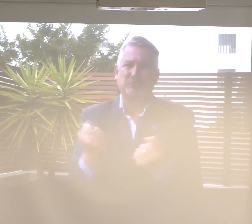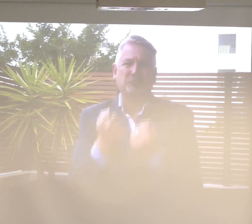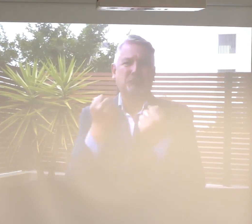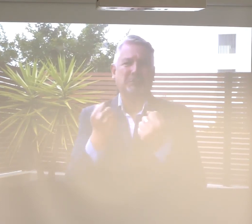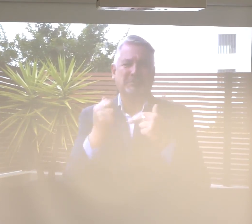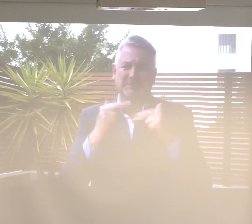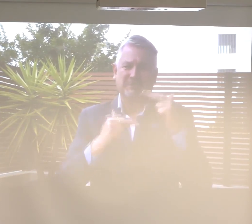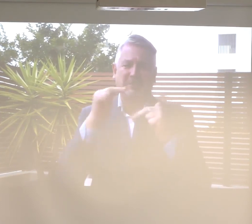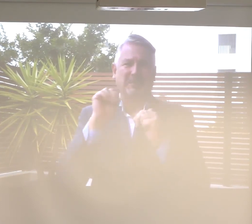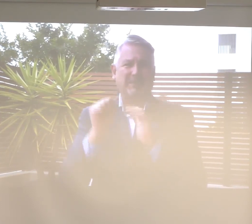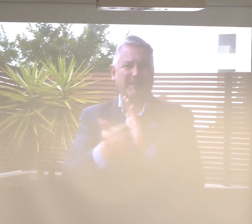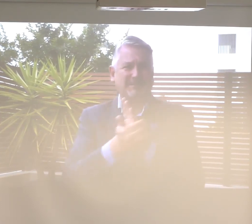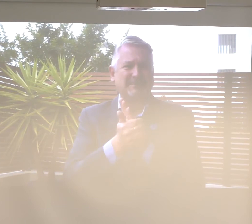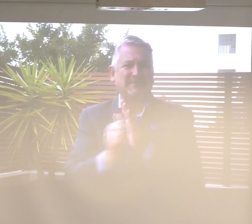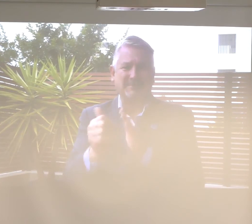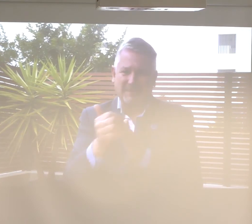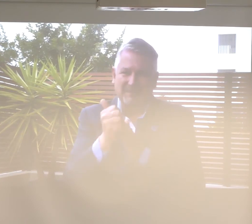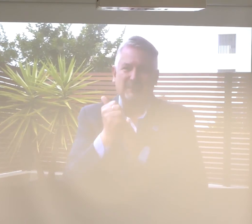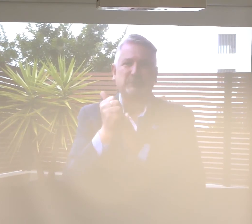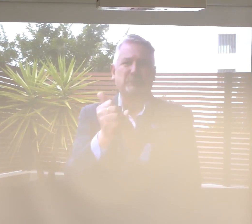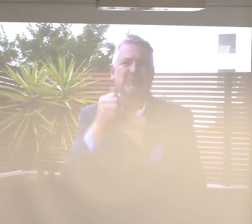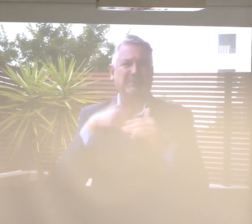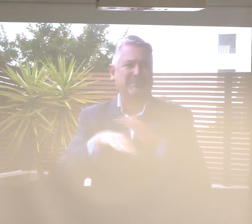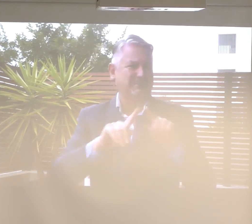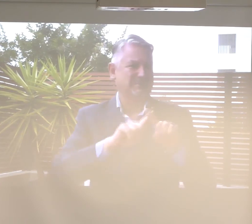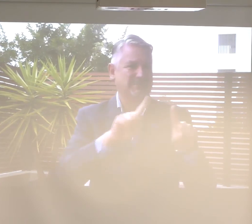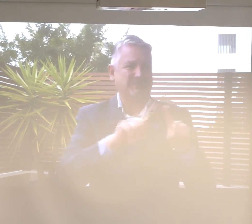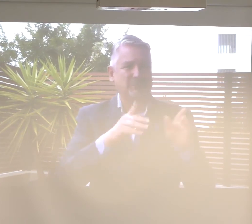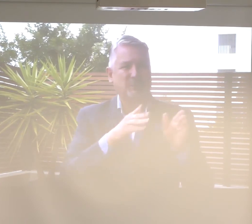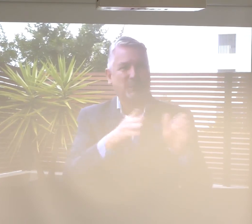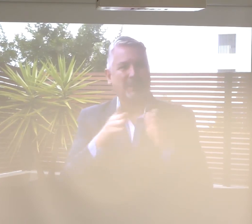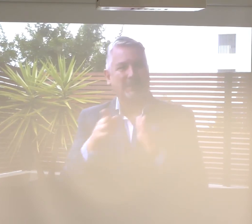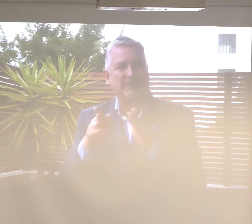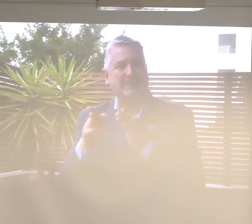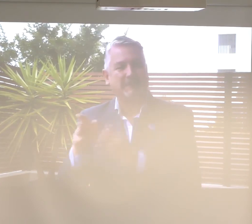have met John, have said that he's assisted them through his strong leadership